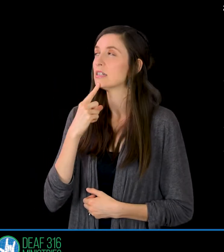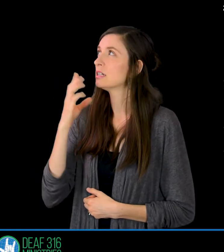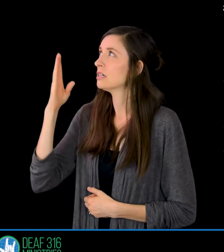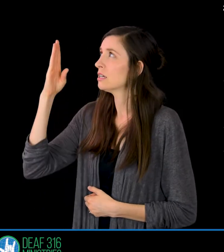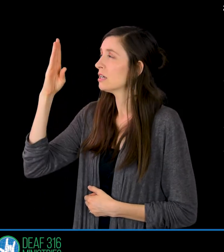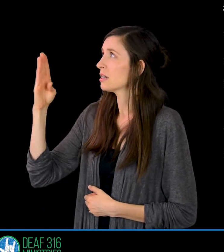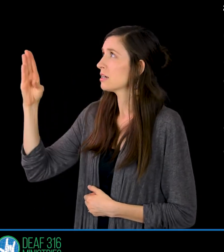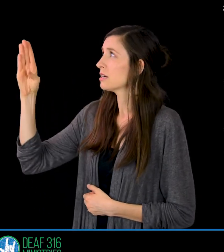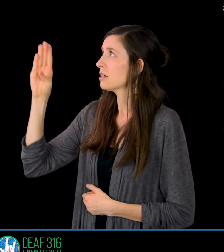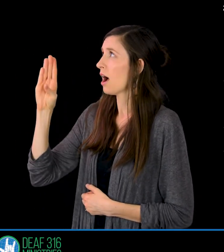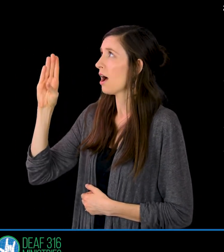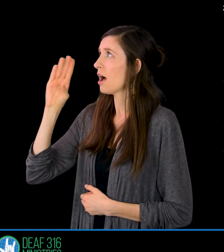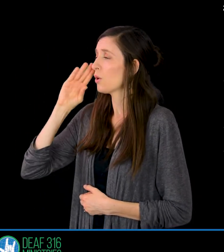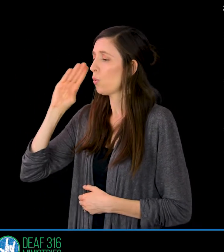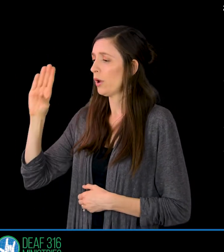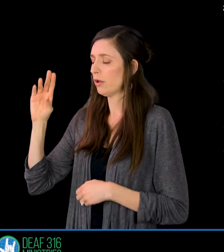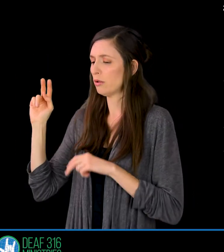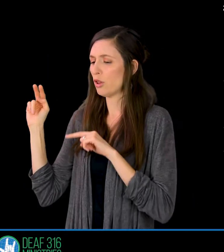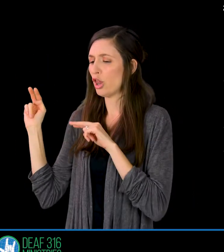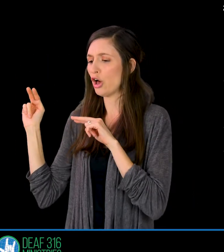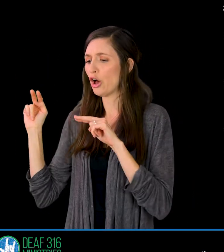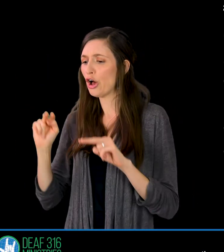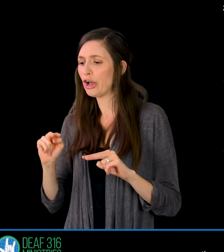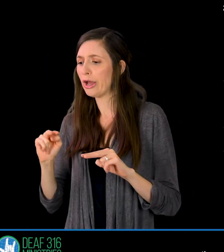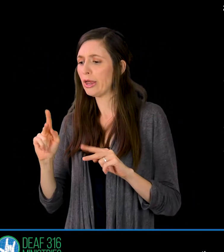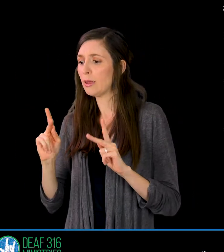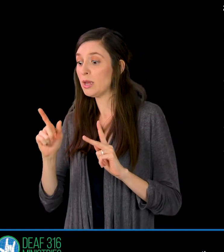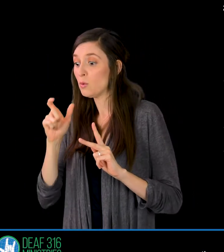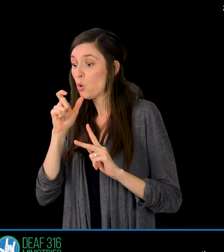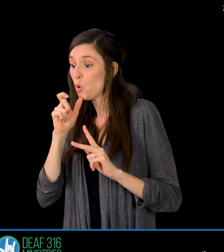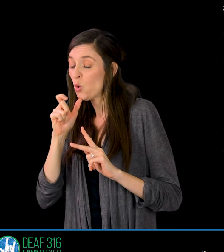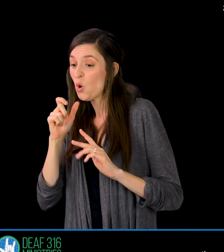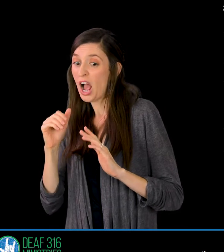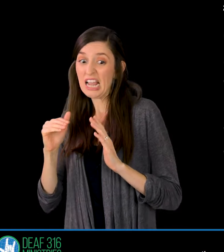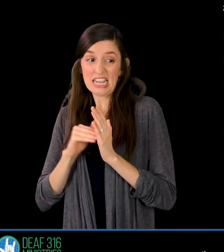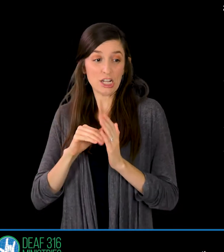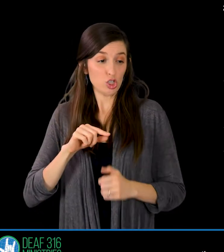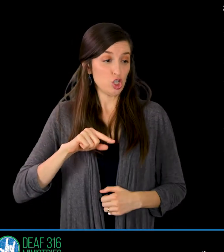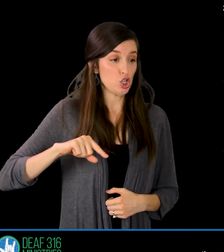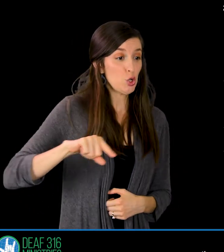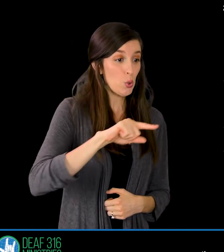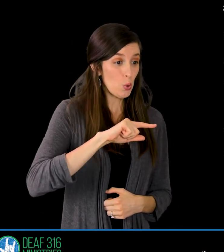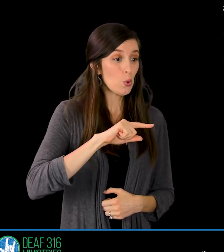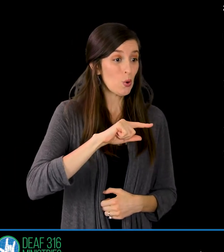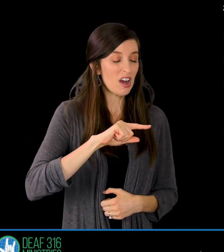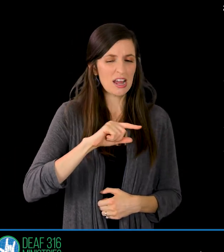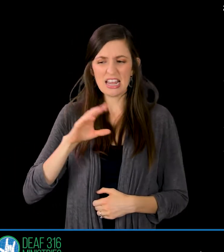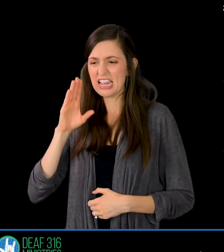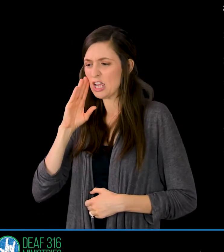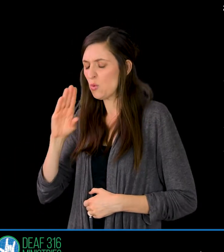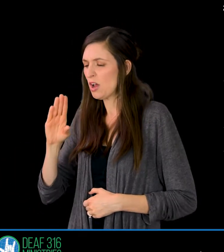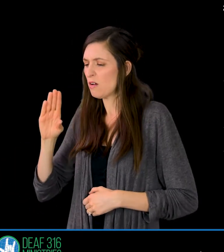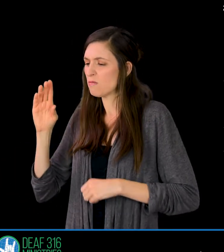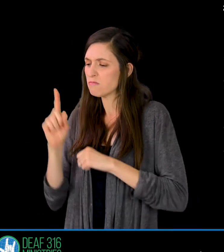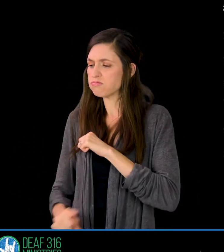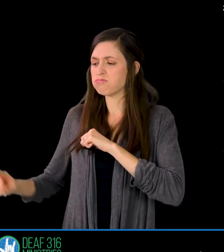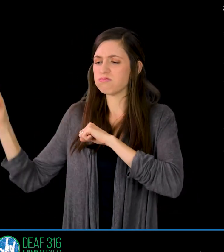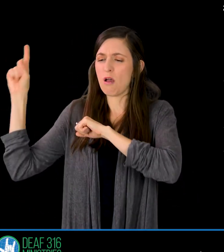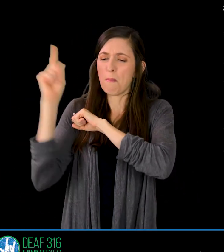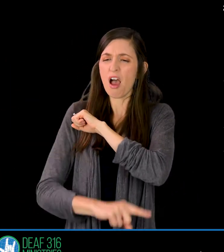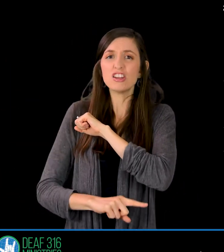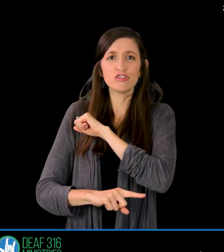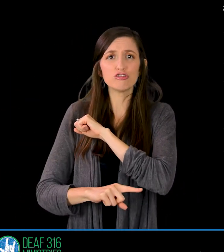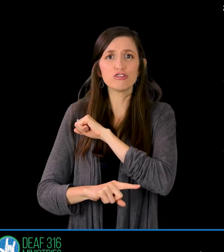God considers it just to repay with affliction those who afflict you and to grant relief to you who are